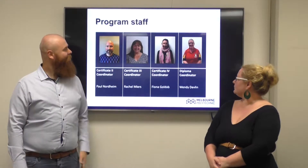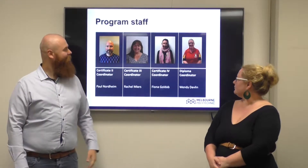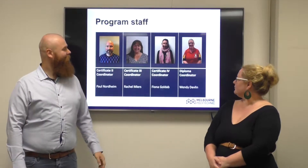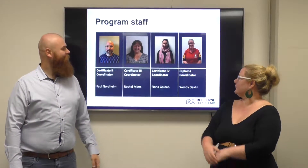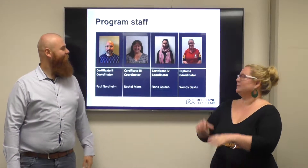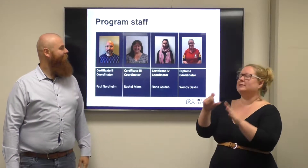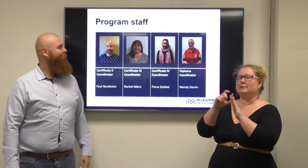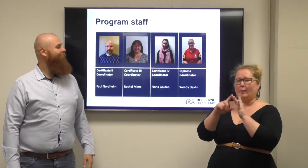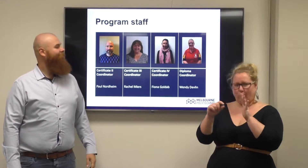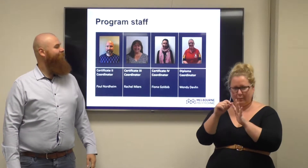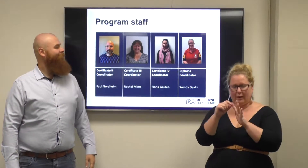is Fiona.